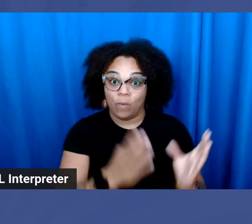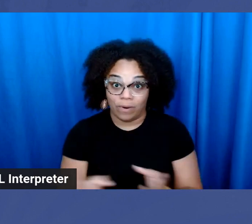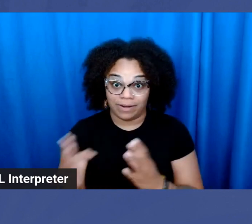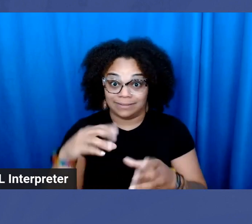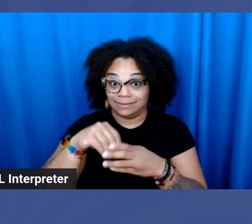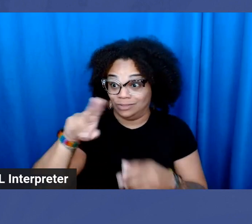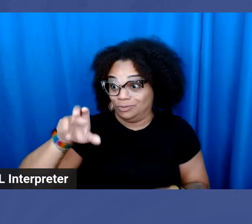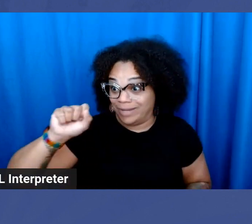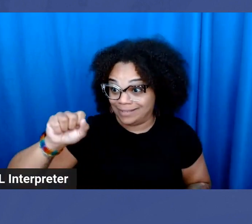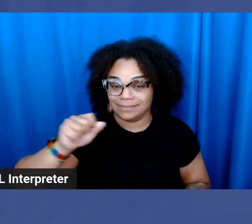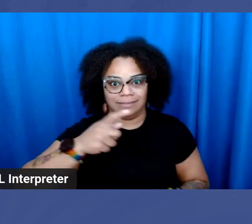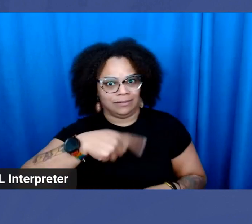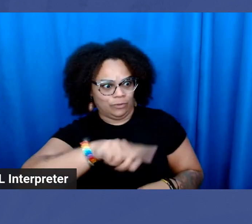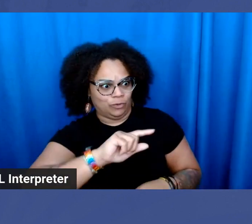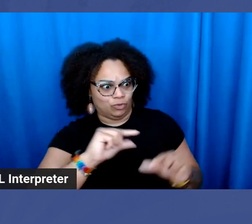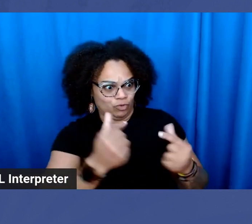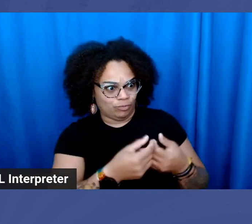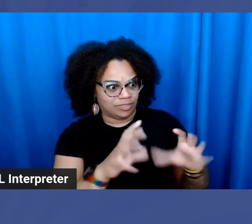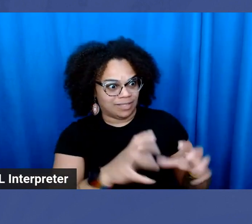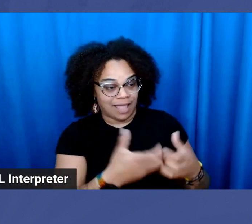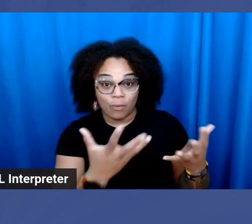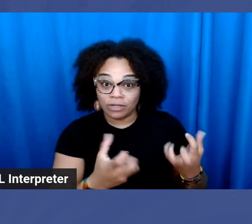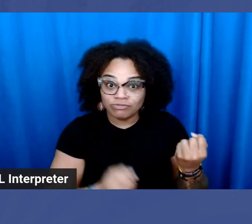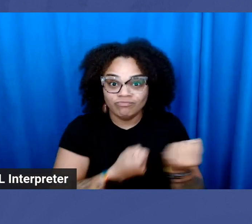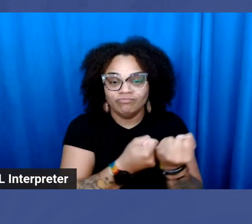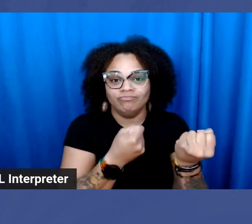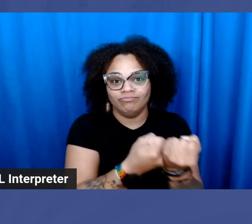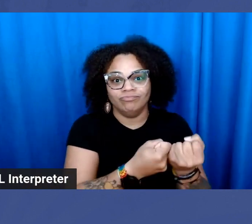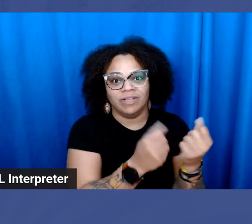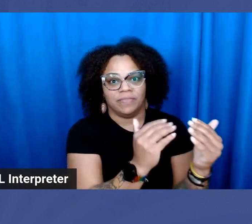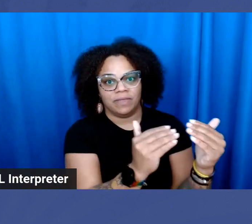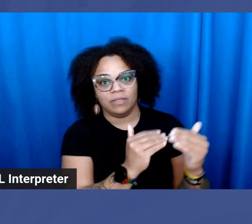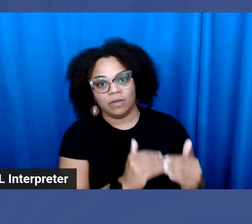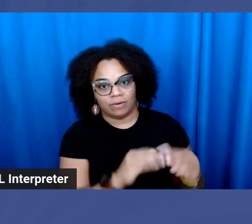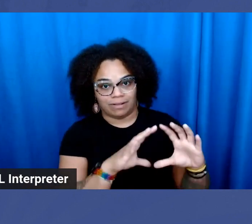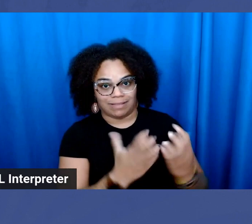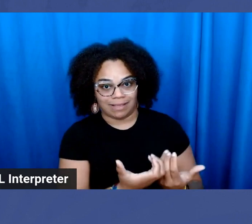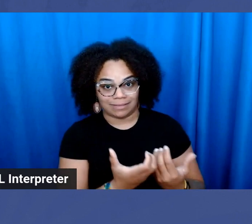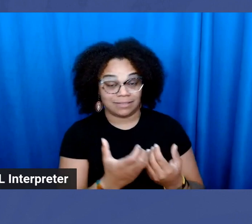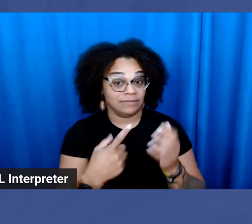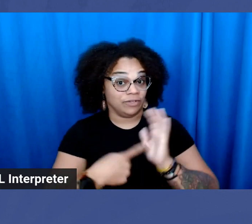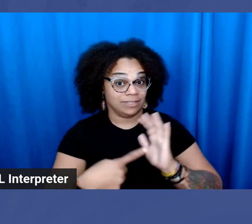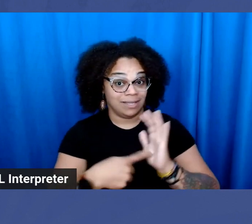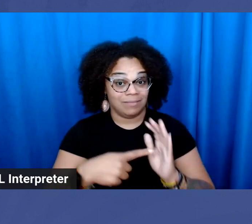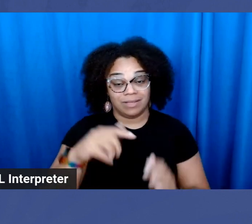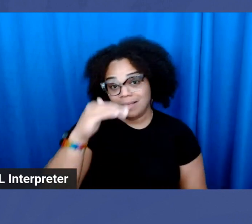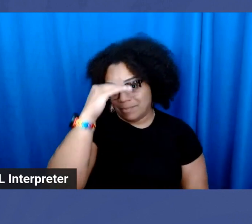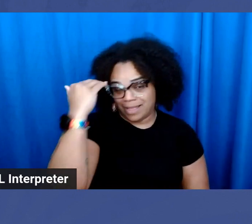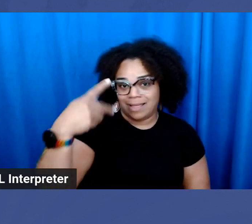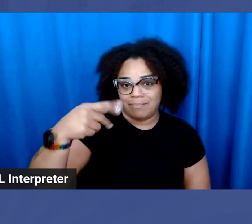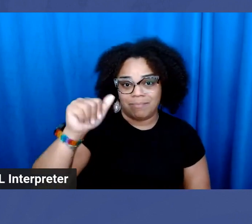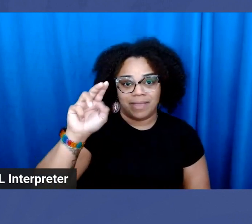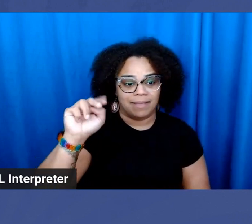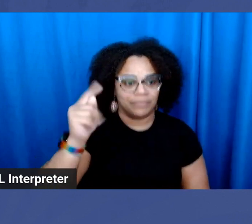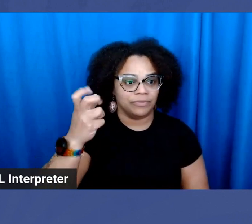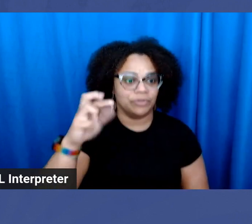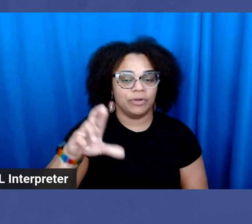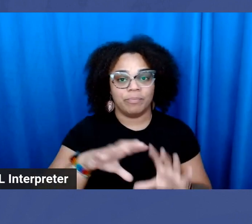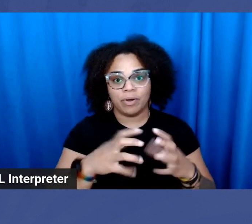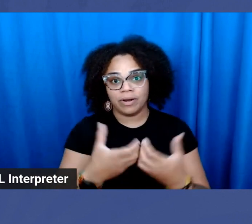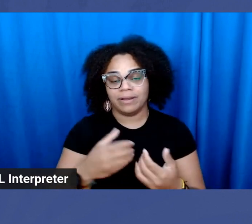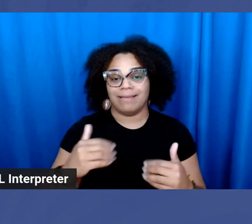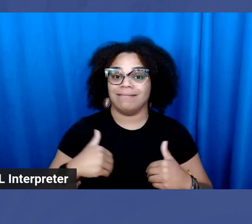who seek to mobilize the underclass as a vanguard, such as the Black Panther Party and the Young Lords. These